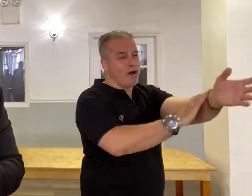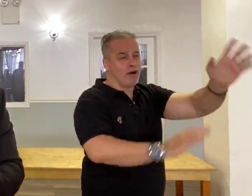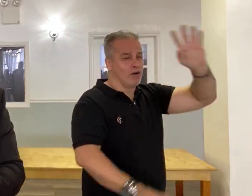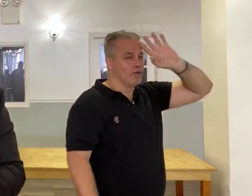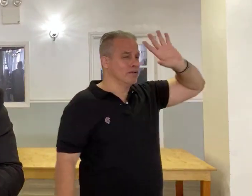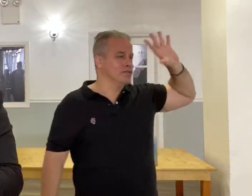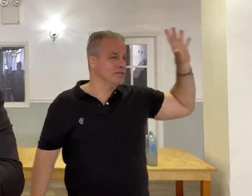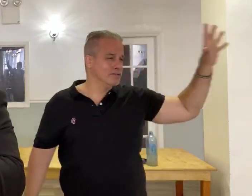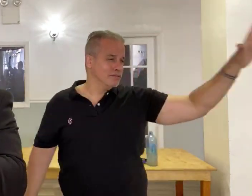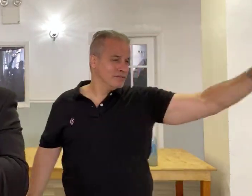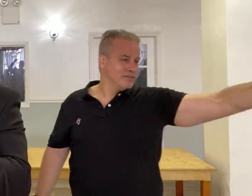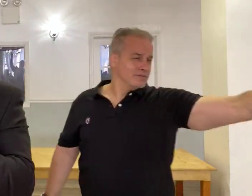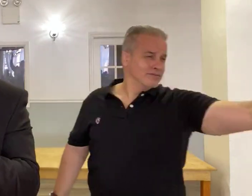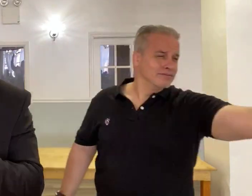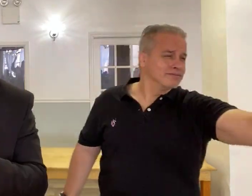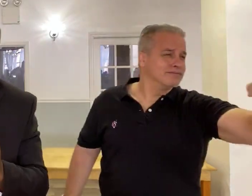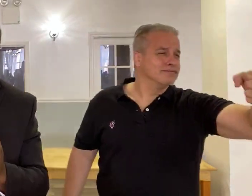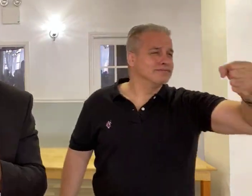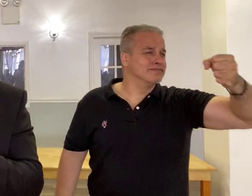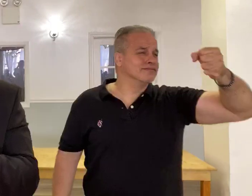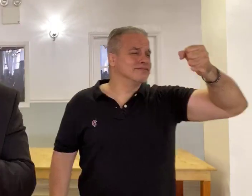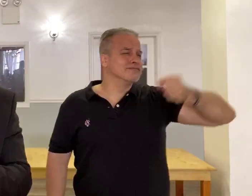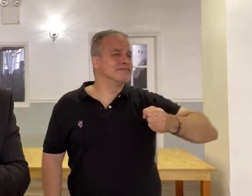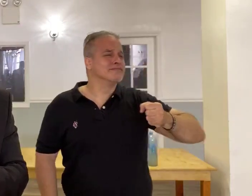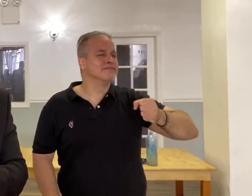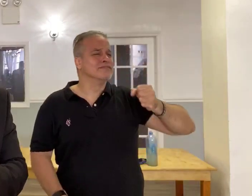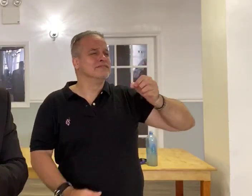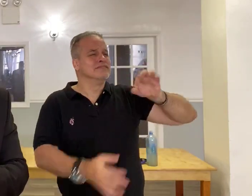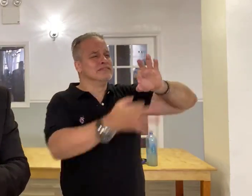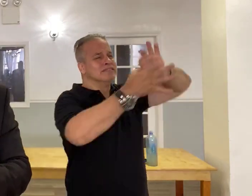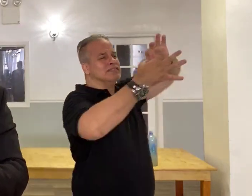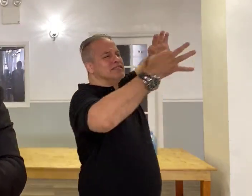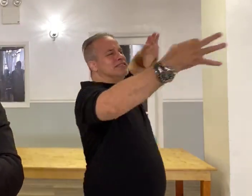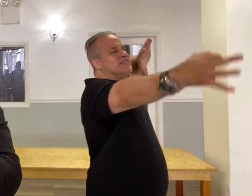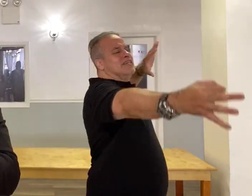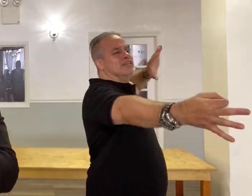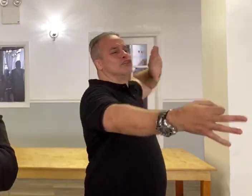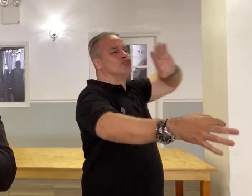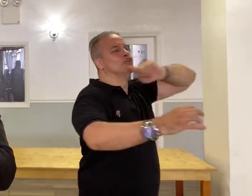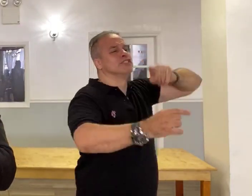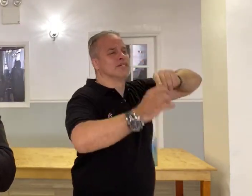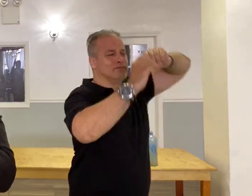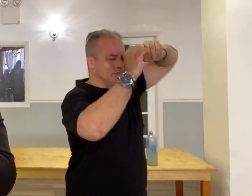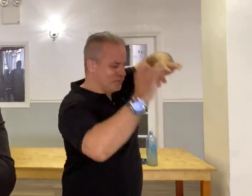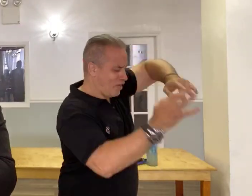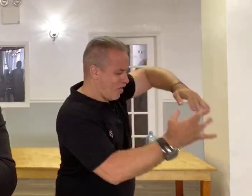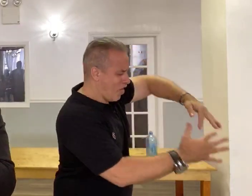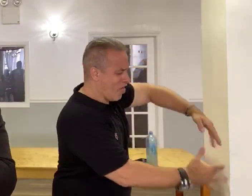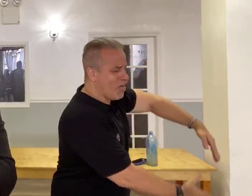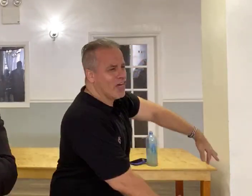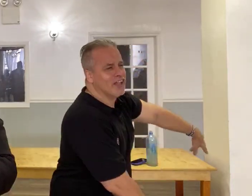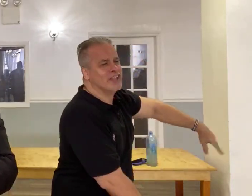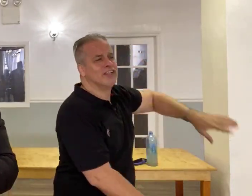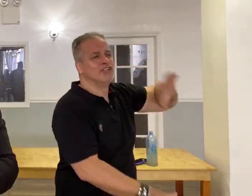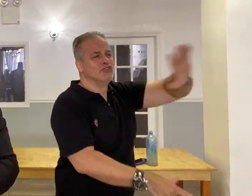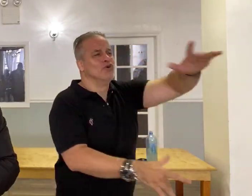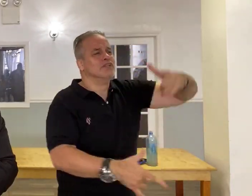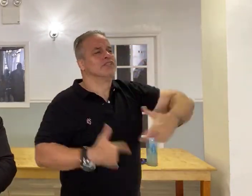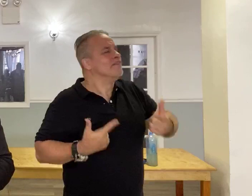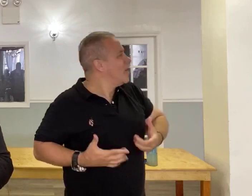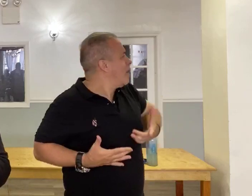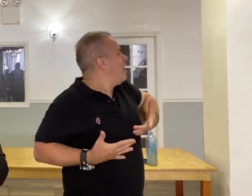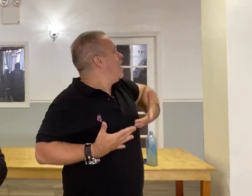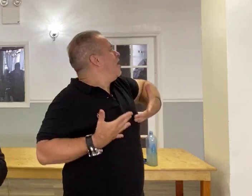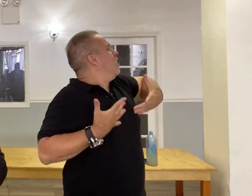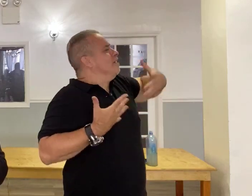the curse of your sin. He will write your name in his kingdom in heaven. He will give you a place in his kingdom